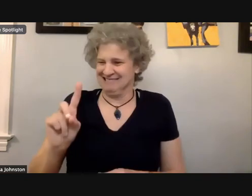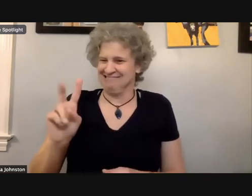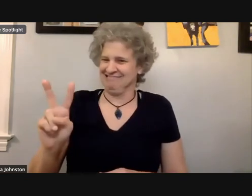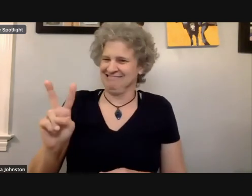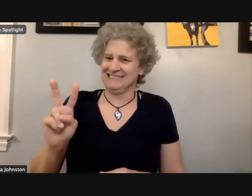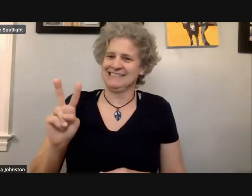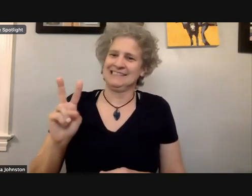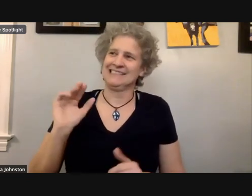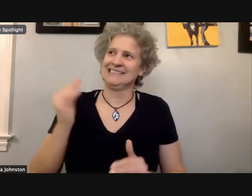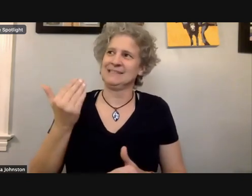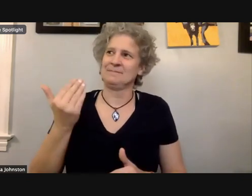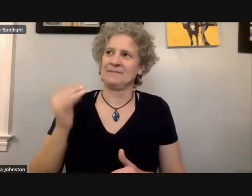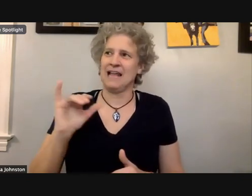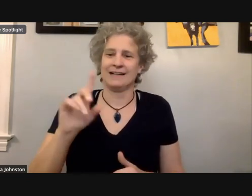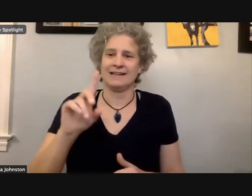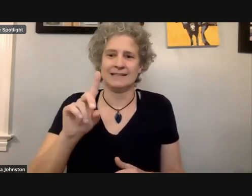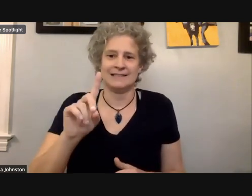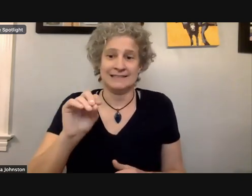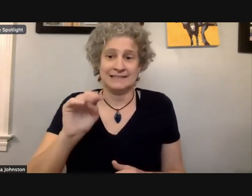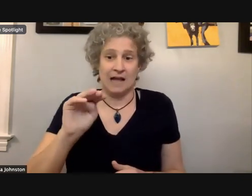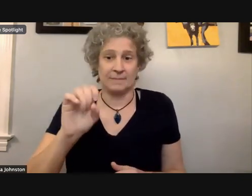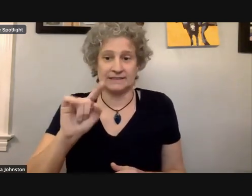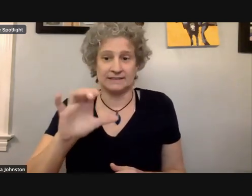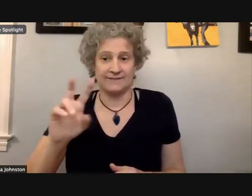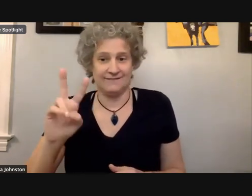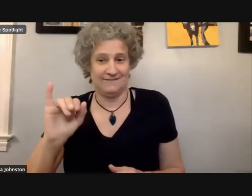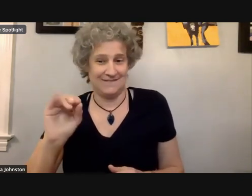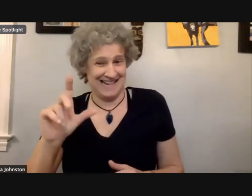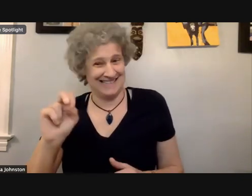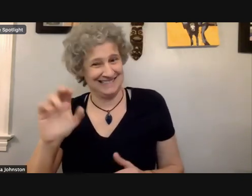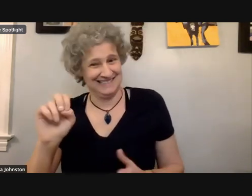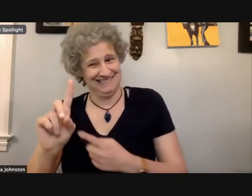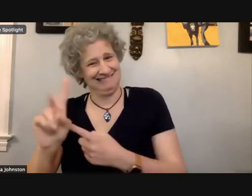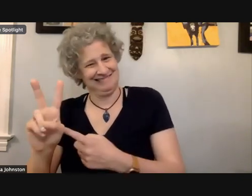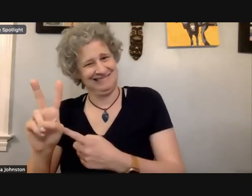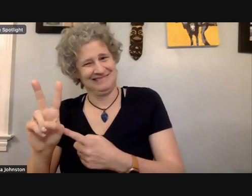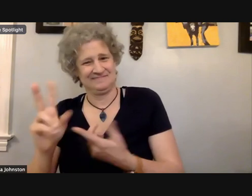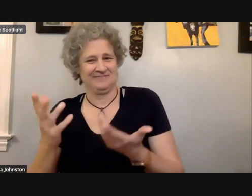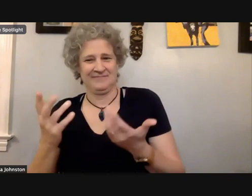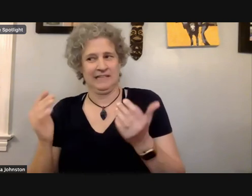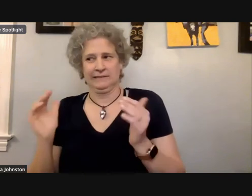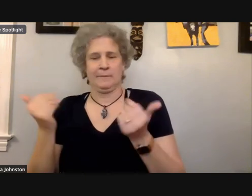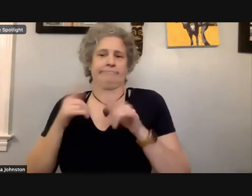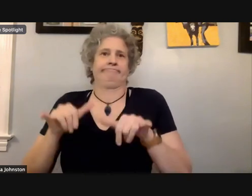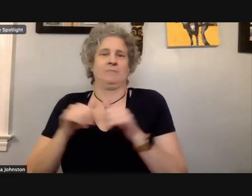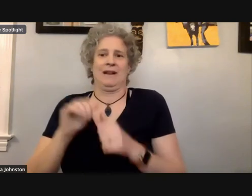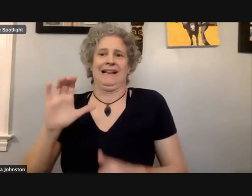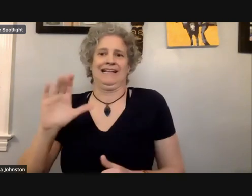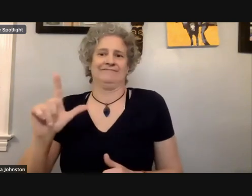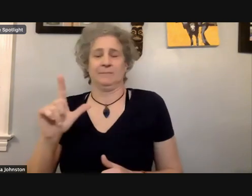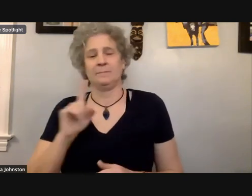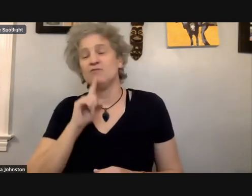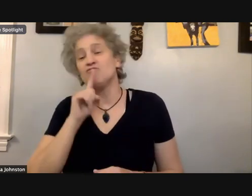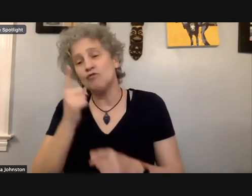verbs or depicting verbs. The old word for that was classifiers. Okay.